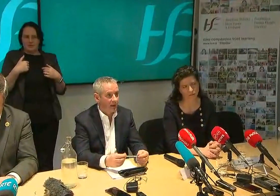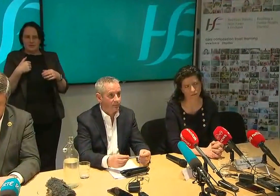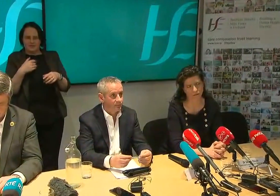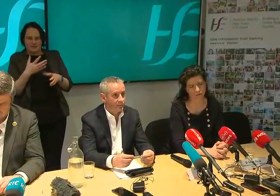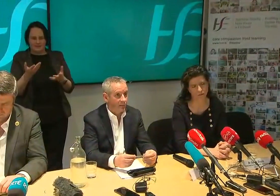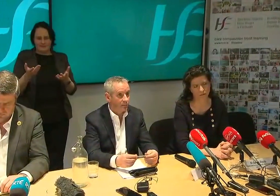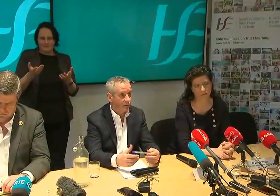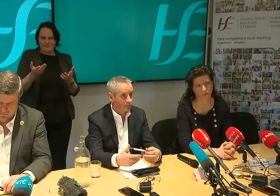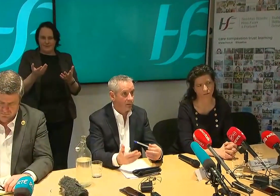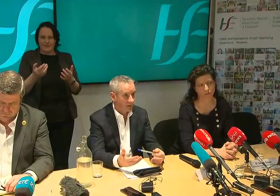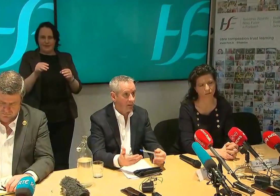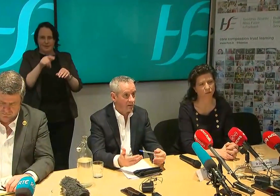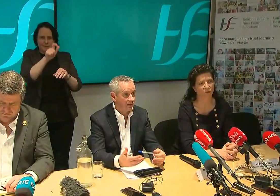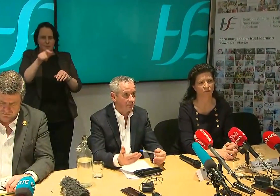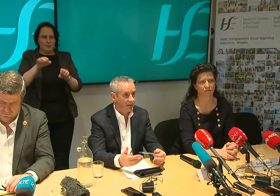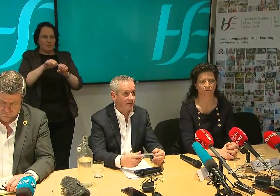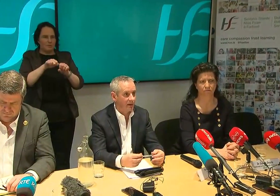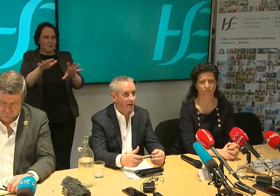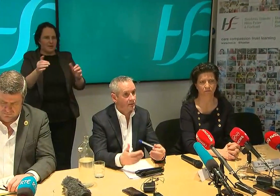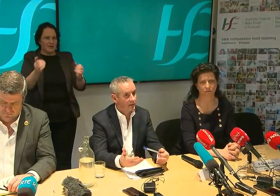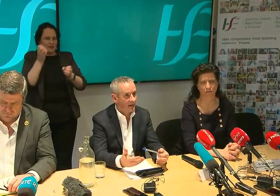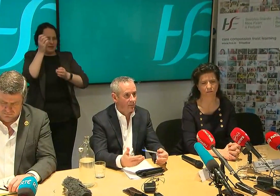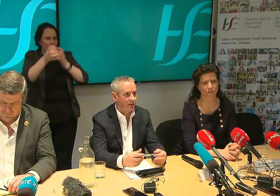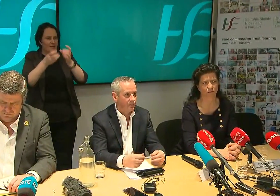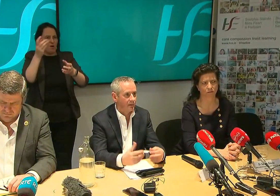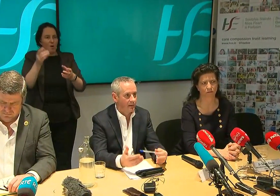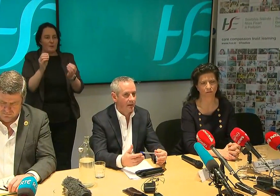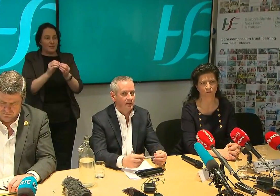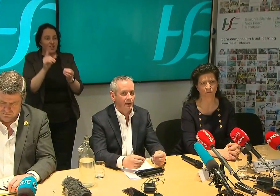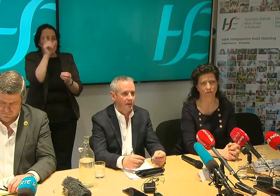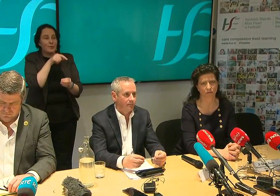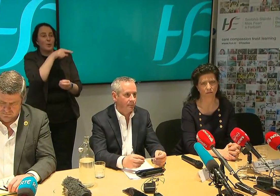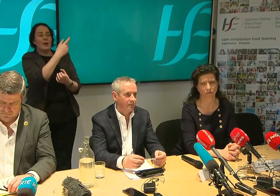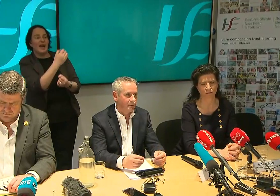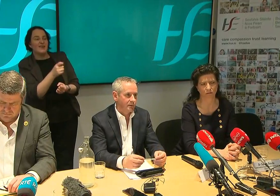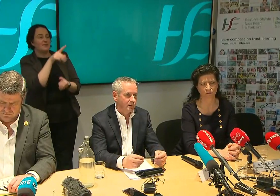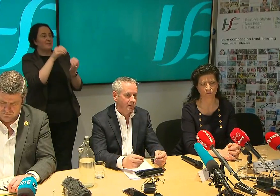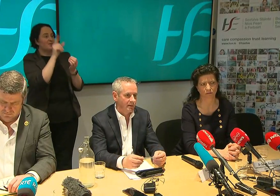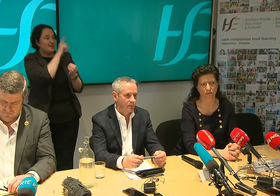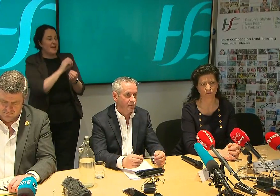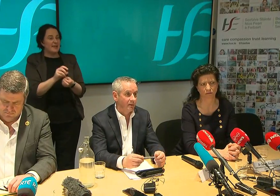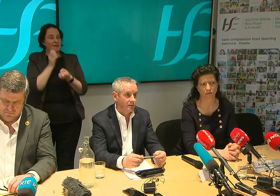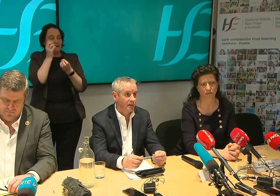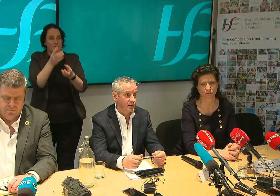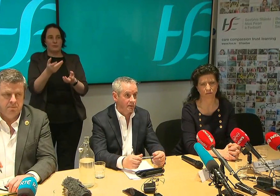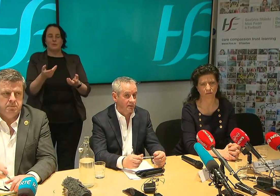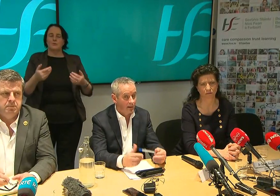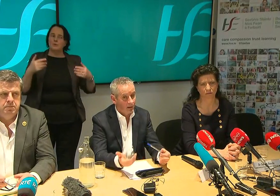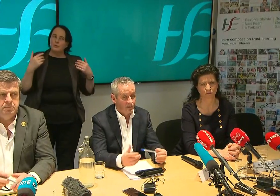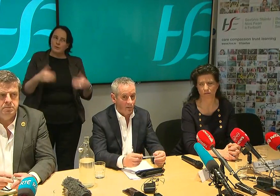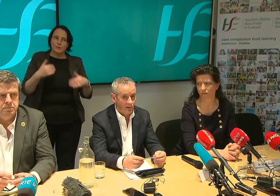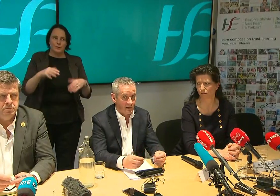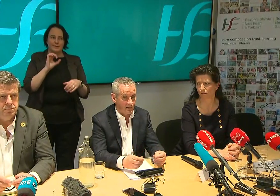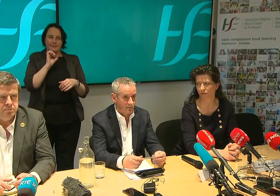of people putting public postings of tests carrying out or naming people or naming individuals. You know, that would be a serious cause of